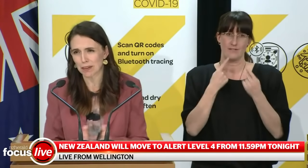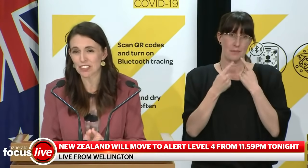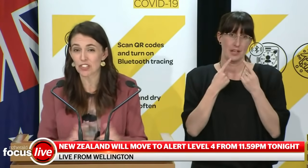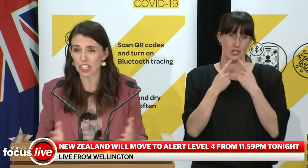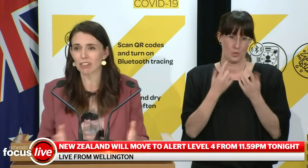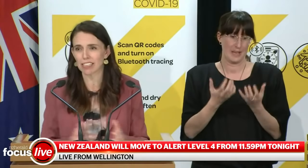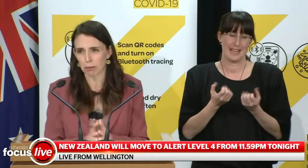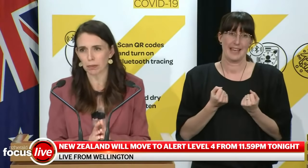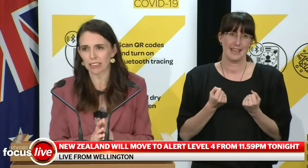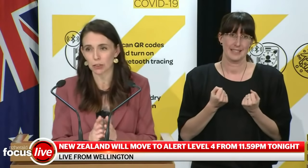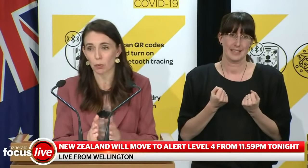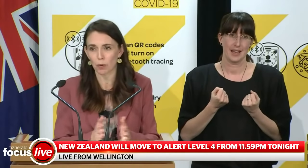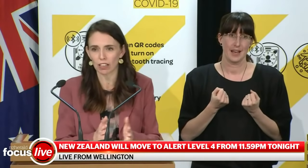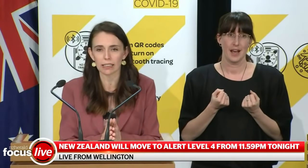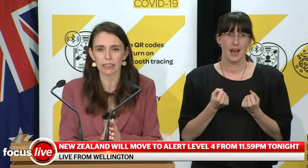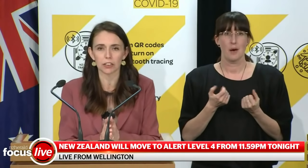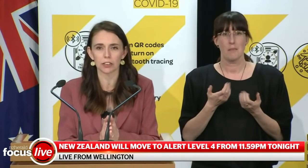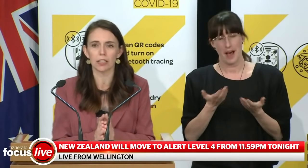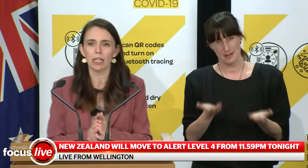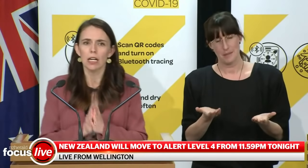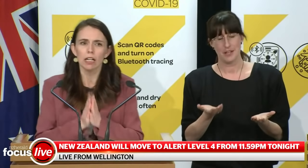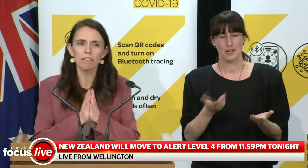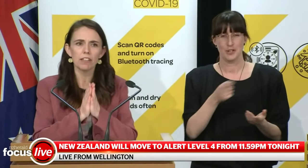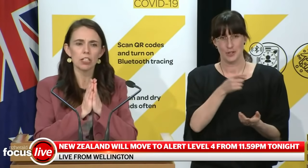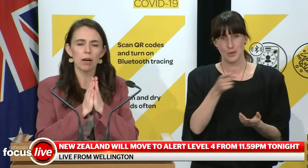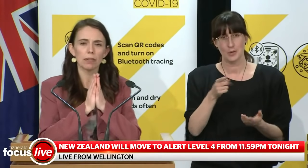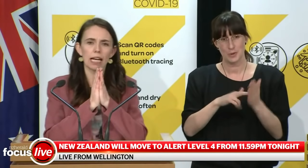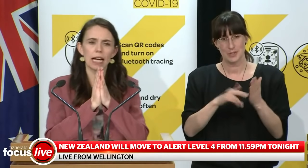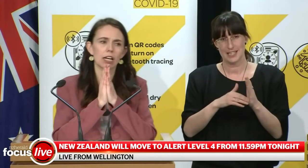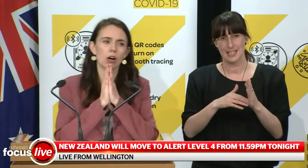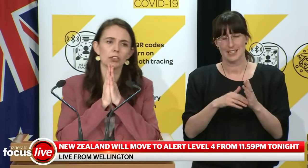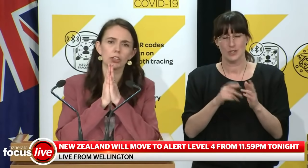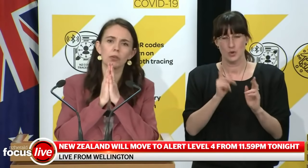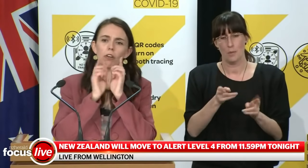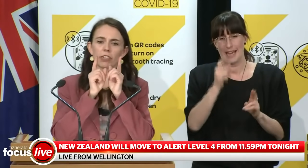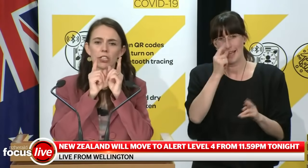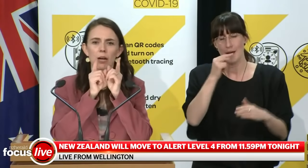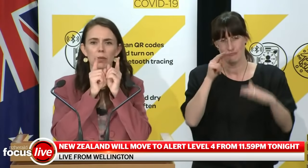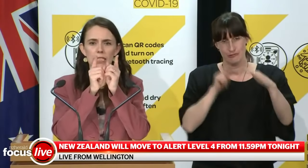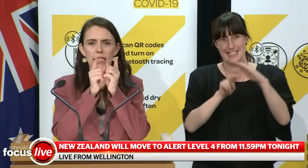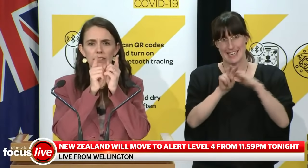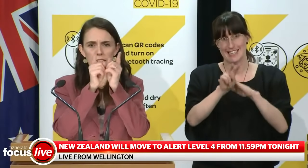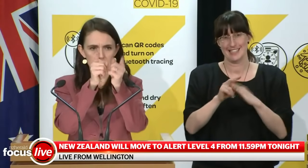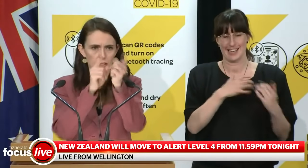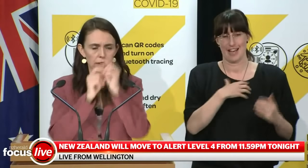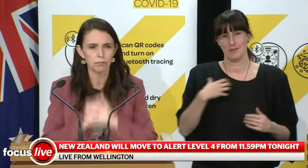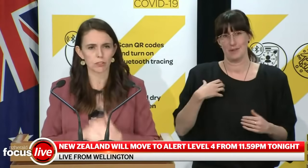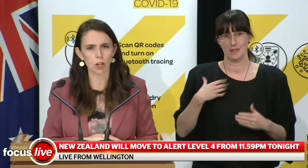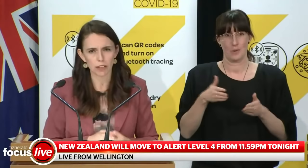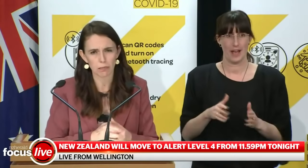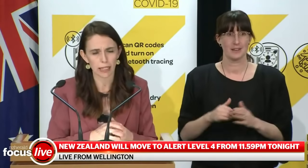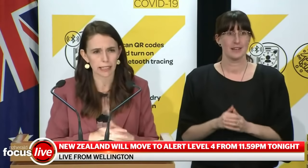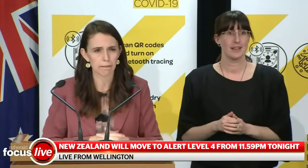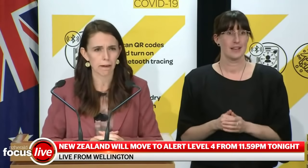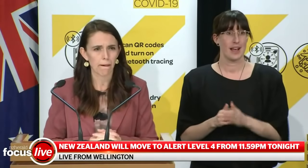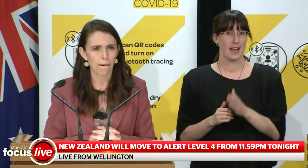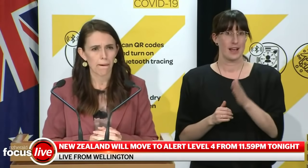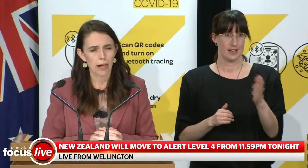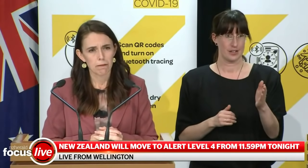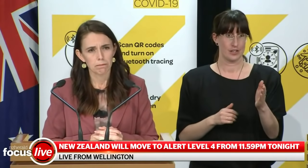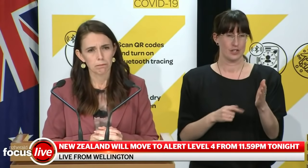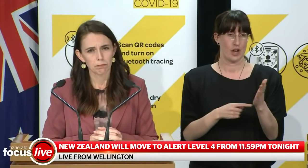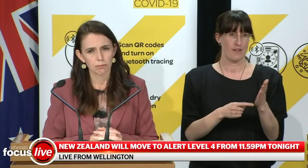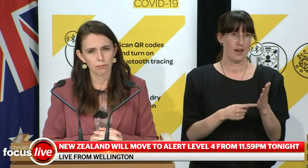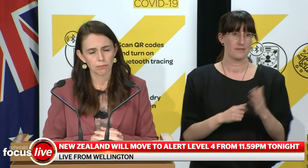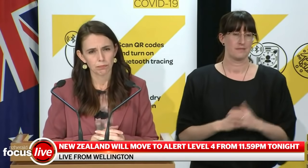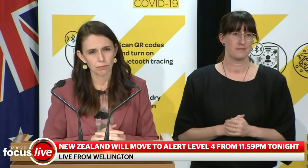some experience and generally can predict what we're likely to do. I'm going to finish up with the last cult too, and I'll finish up with the TVs. So, Toga and then Mikey. When you announced